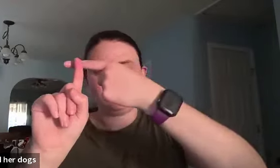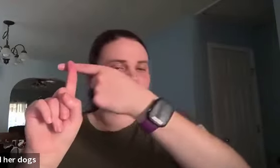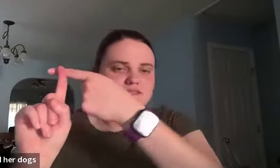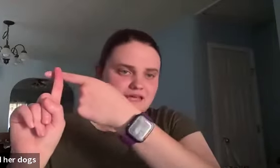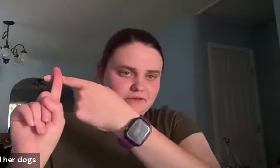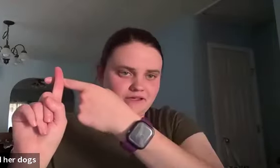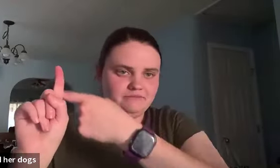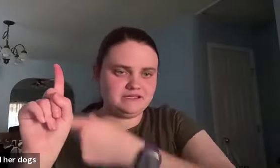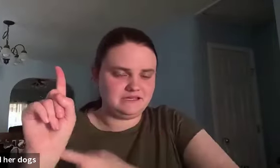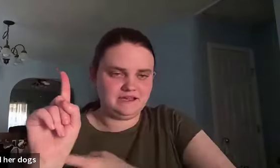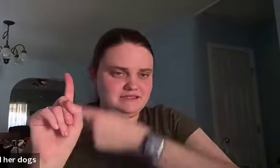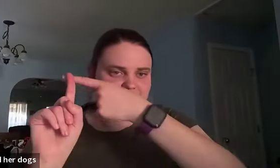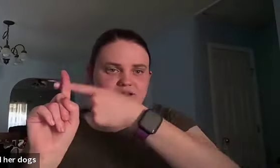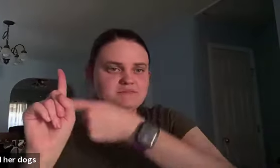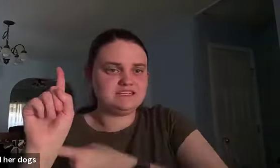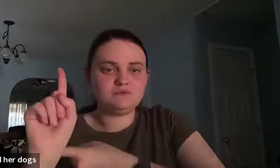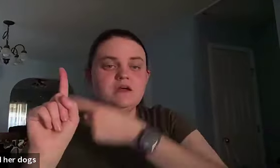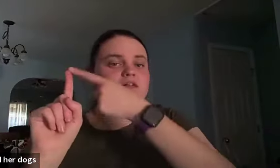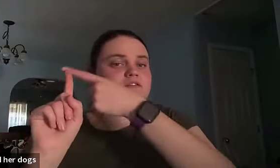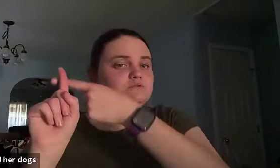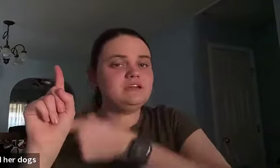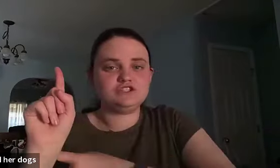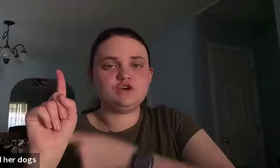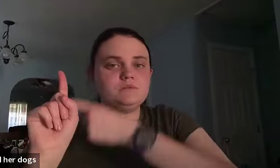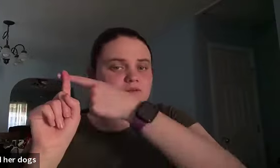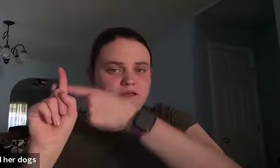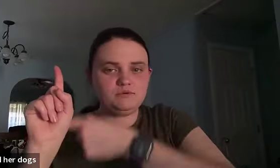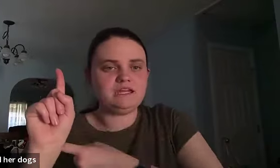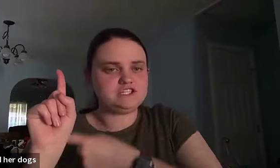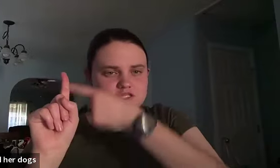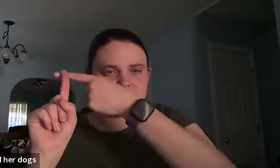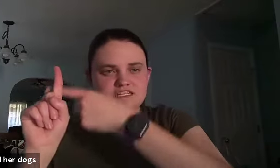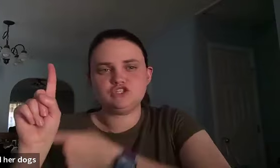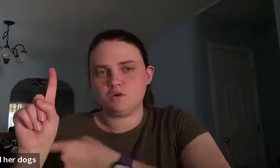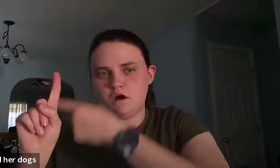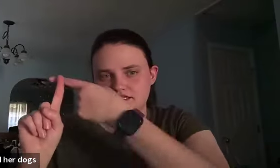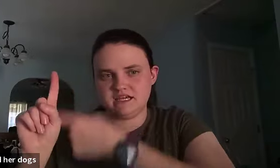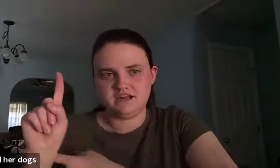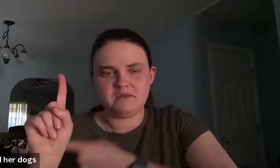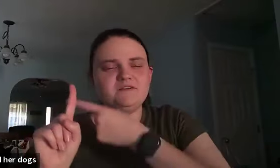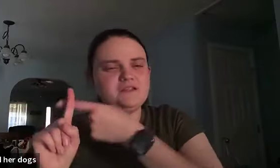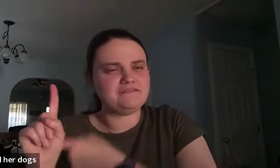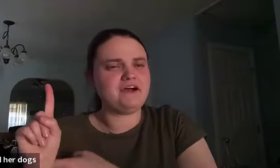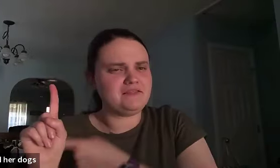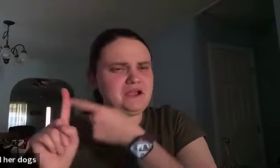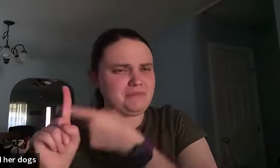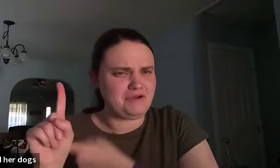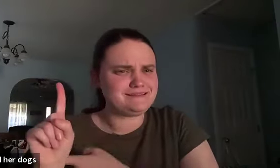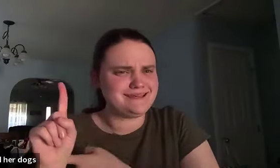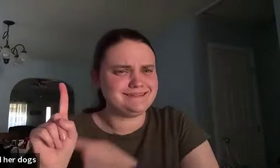I'm doing the setup again because like I said, sometimes this one gets so many people and it's just because it's so hard to set it up. I feel like I finally got a process,